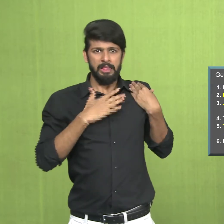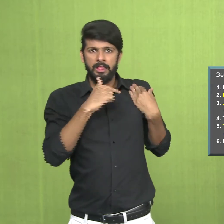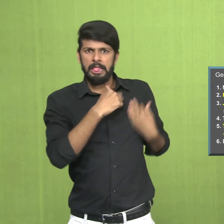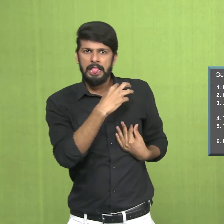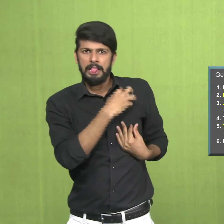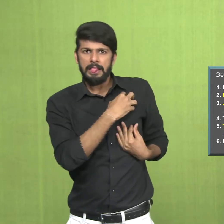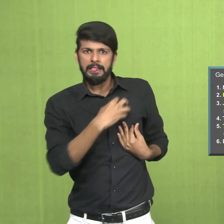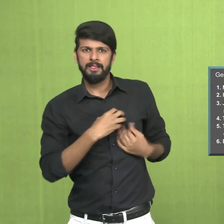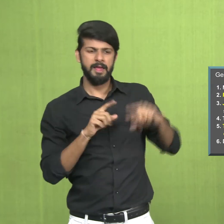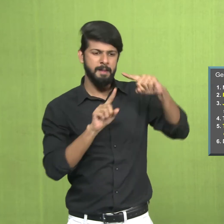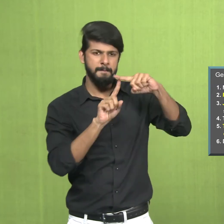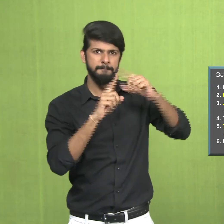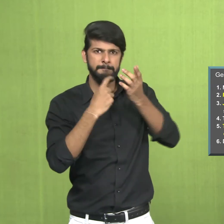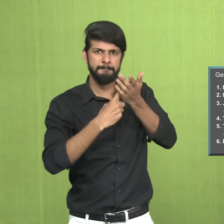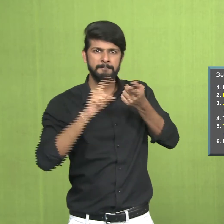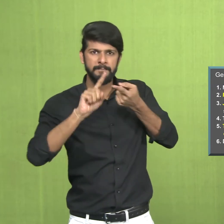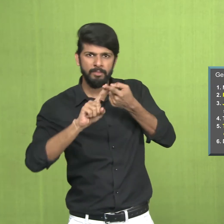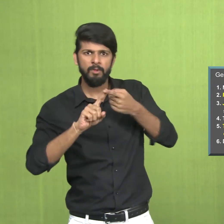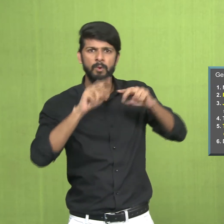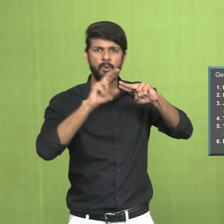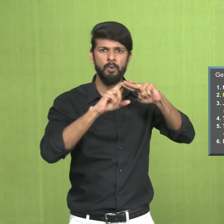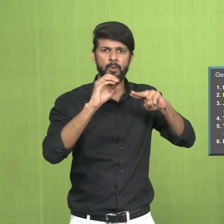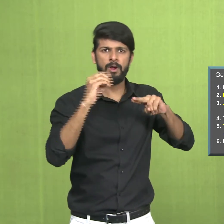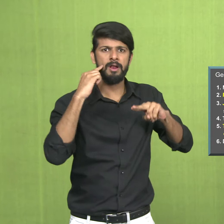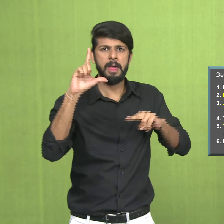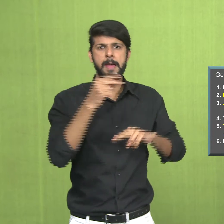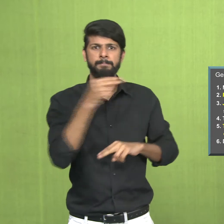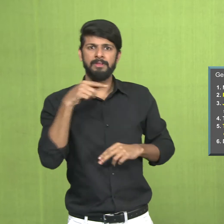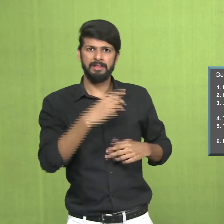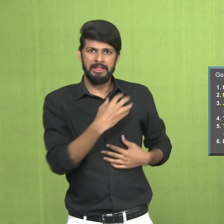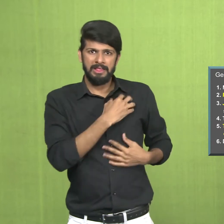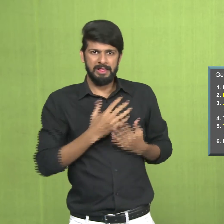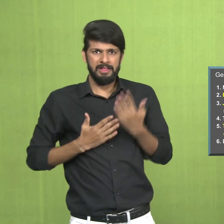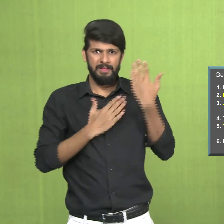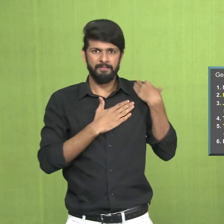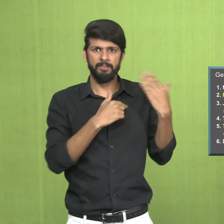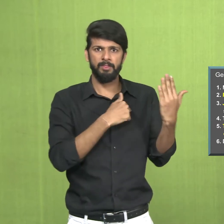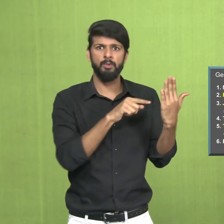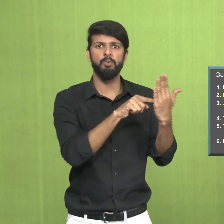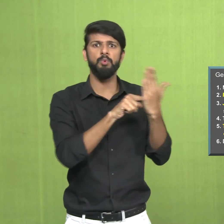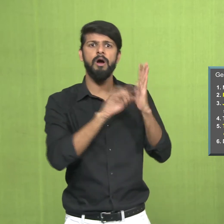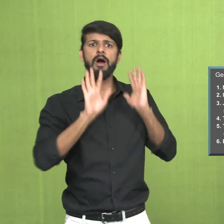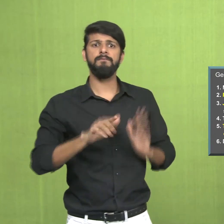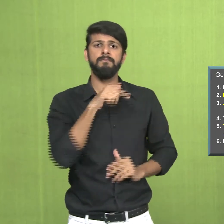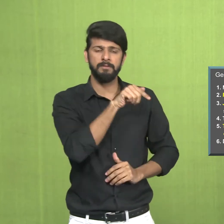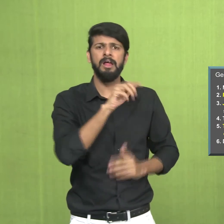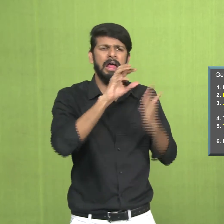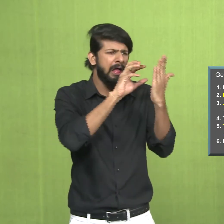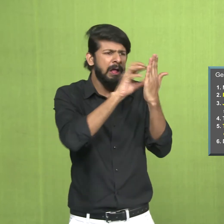The trefoil motif which you see on the shawl of the priest bust goes on to show